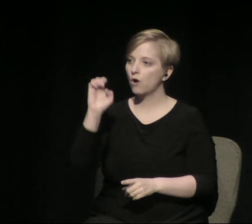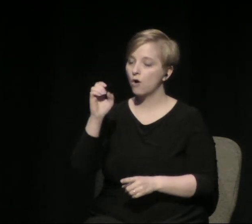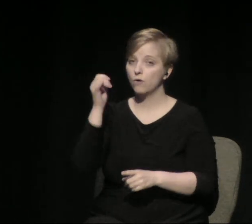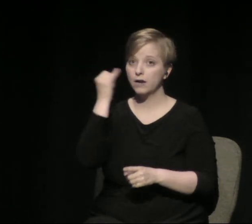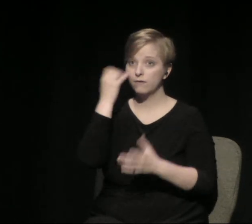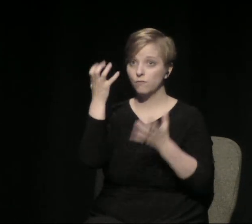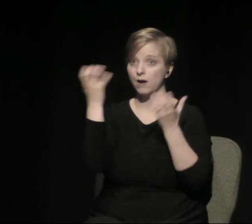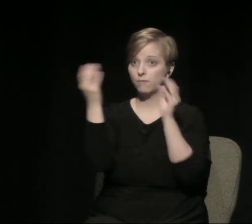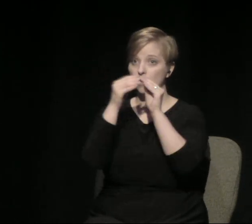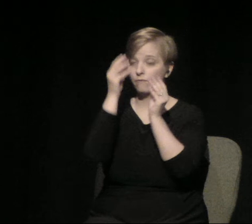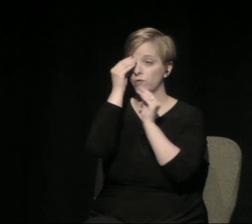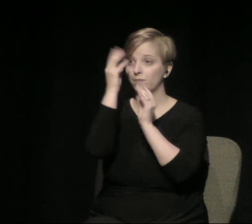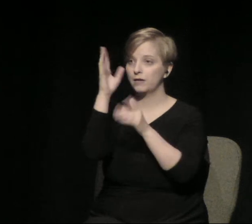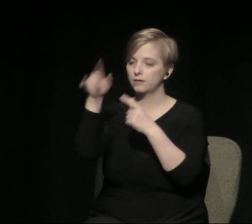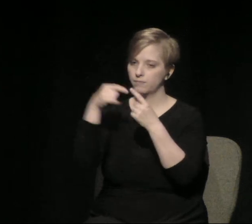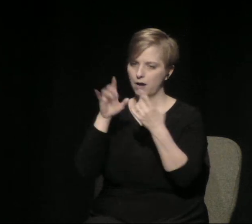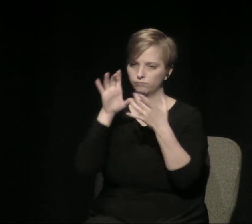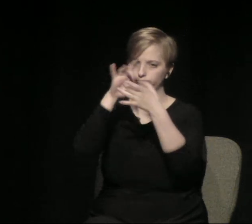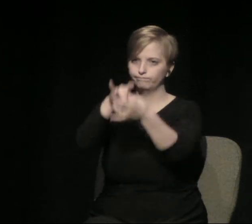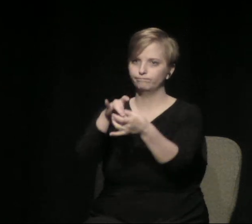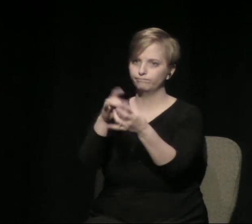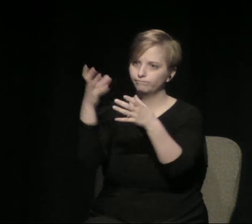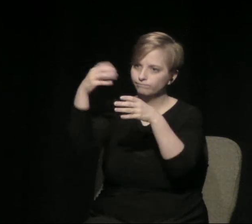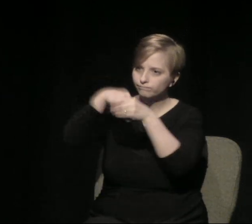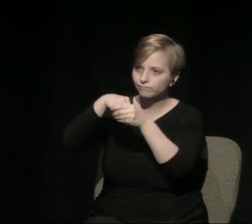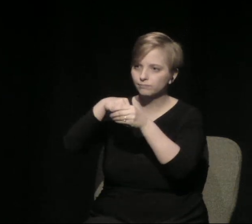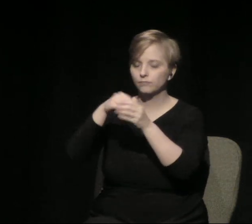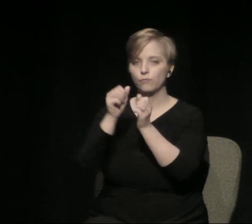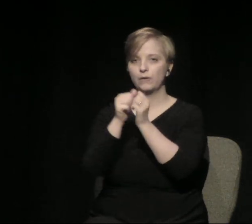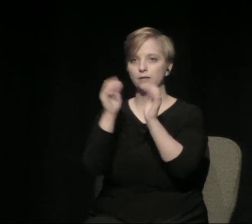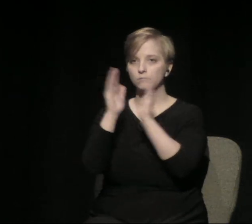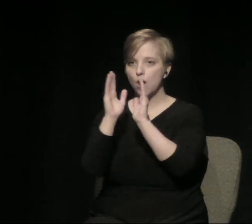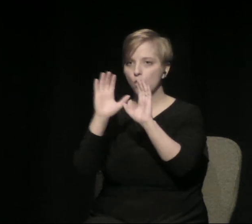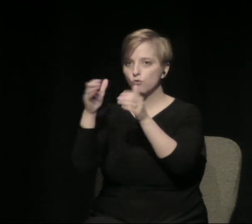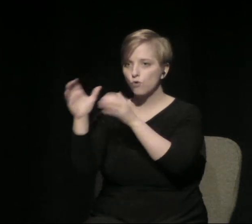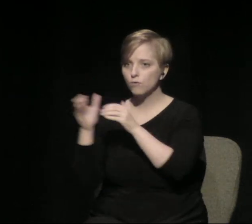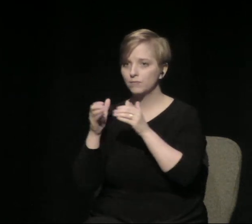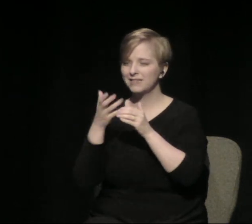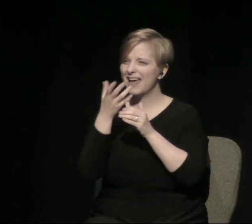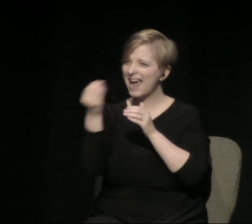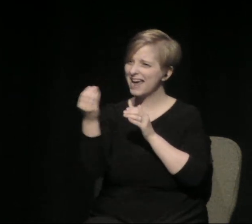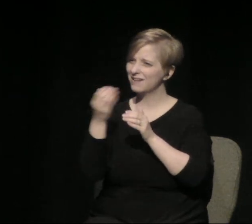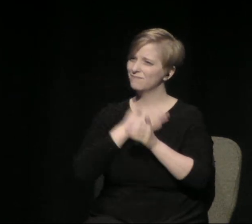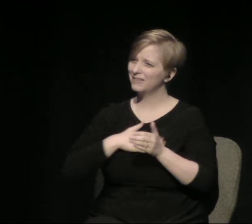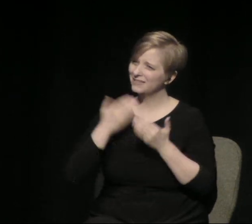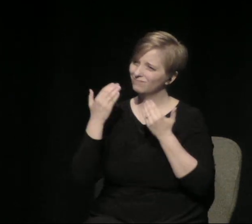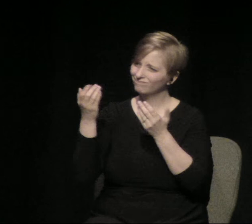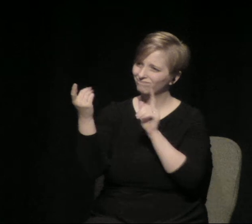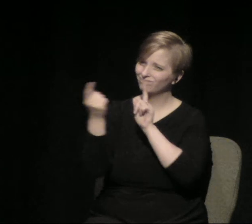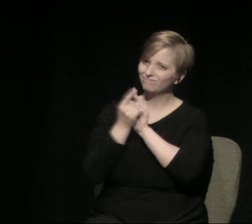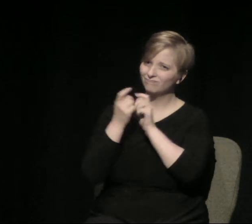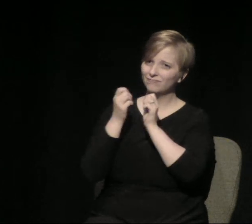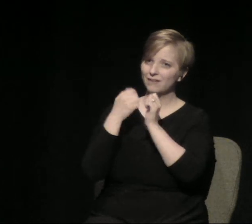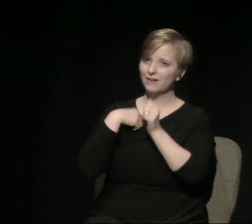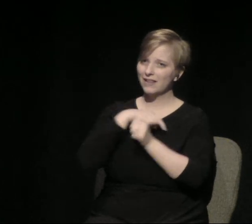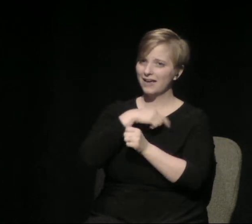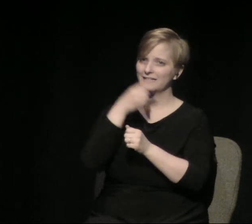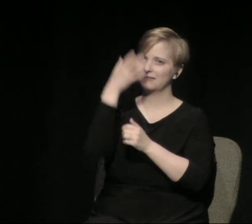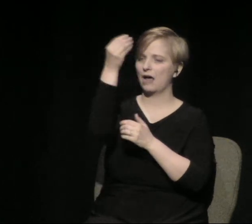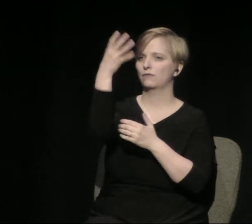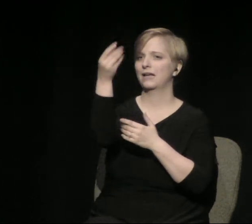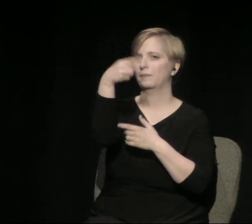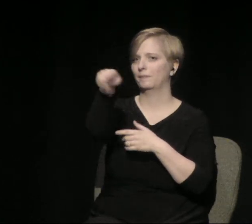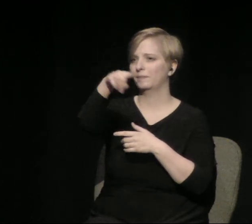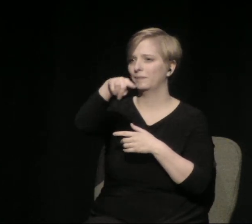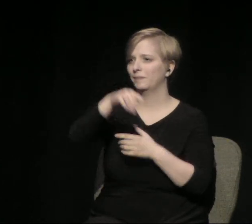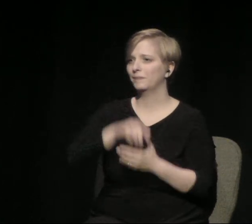more information, how to get plugged in here at Fellowship in a small group. And also, please come visit us in the information booth. We would love to meet